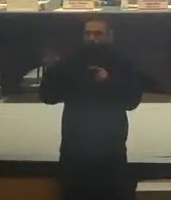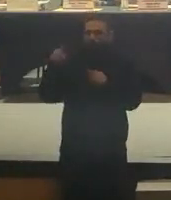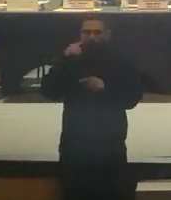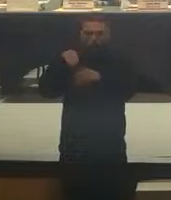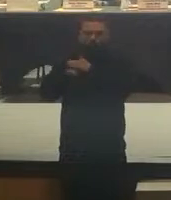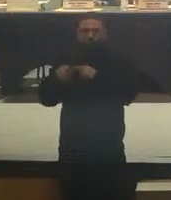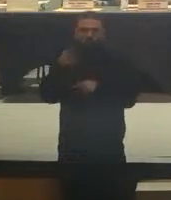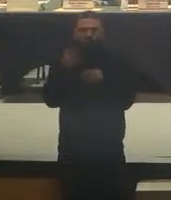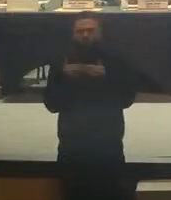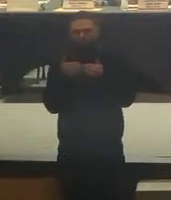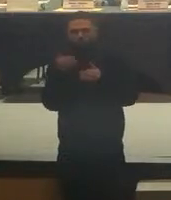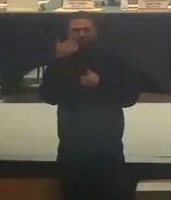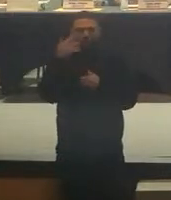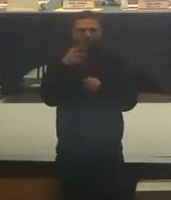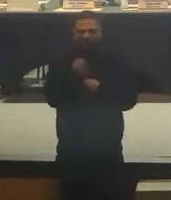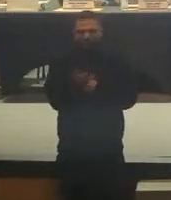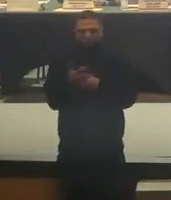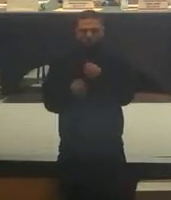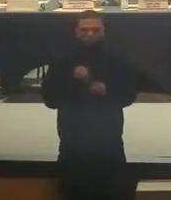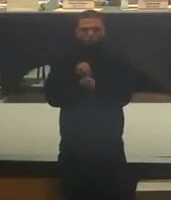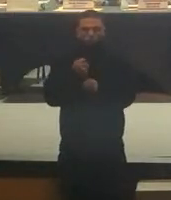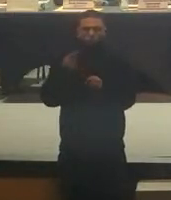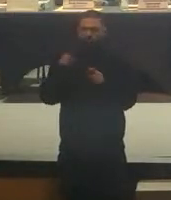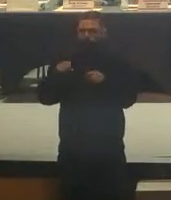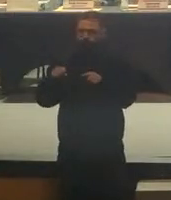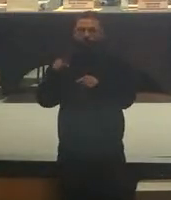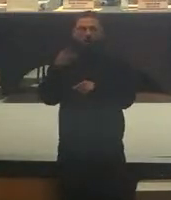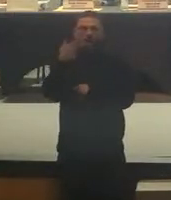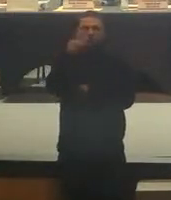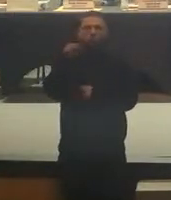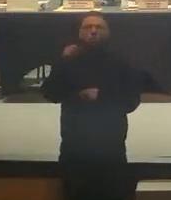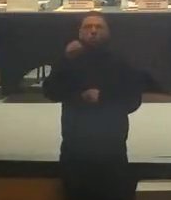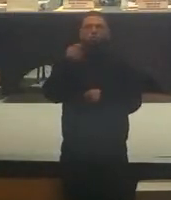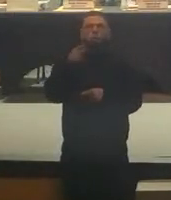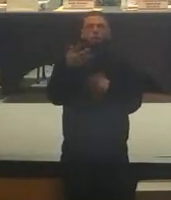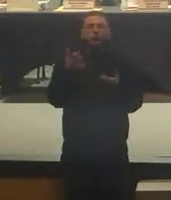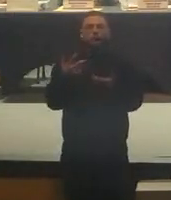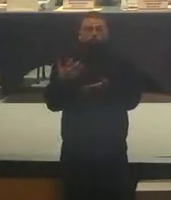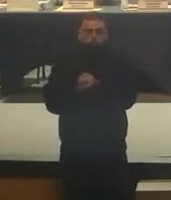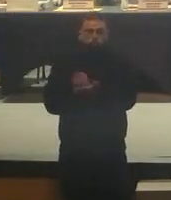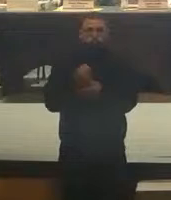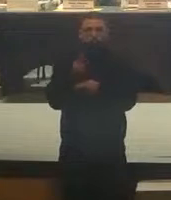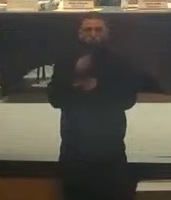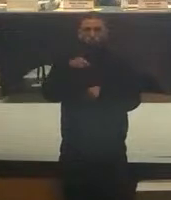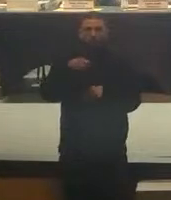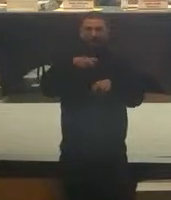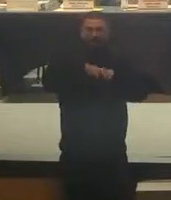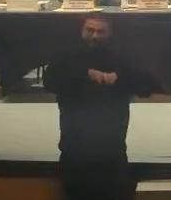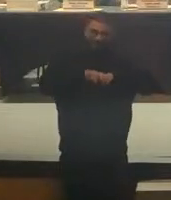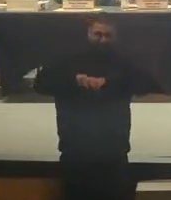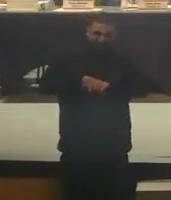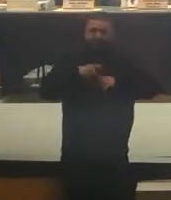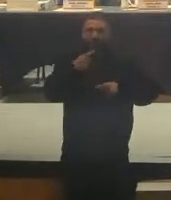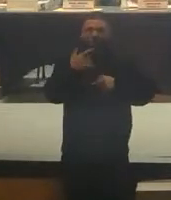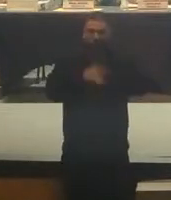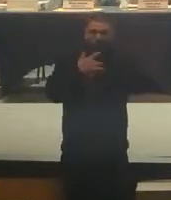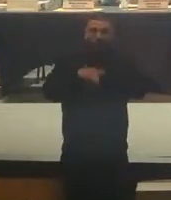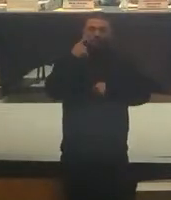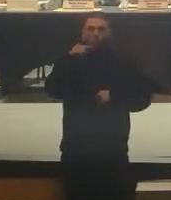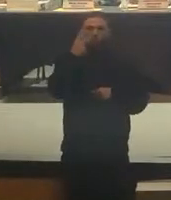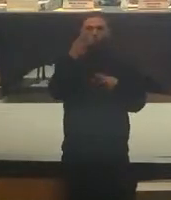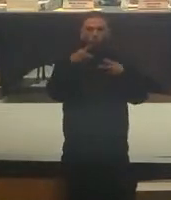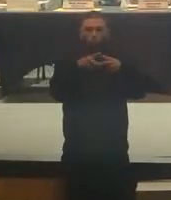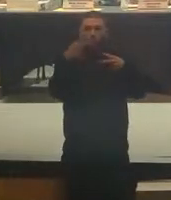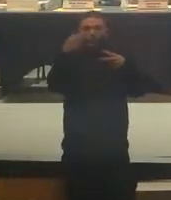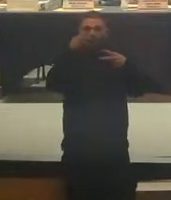coming years. Utilizing available seats and capacity at Silverado High School may provide some enrollment relief to